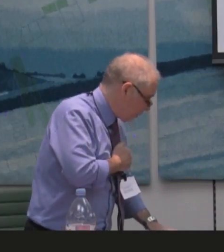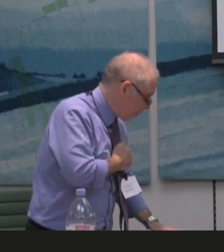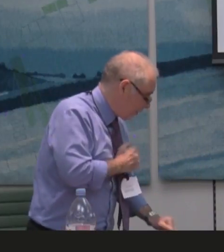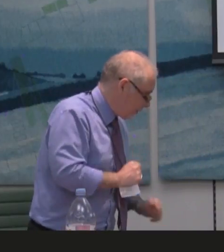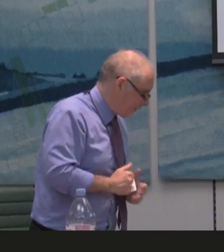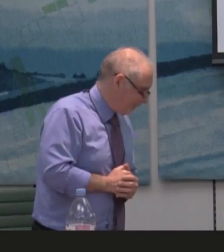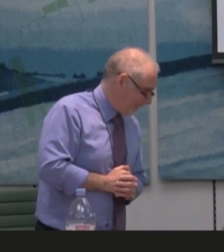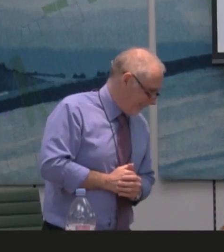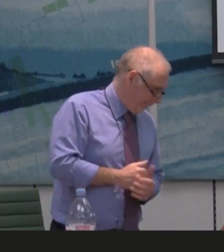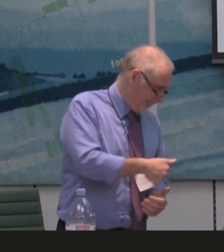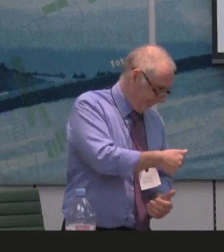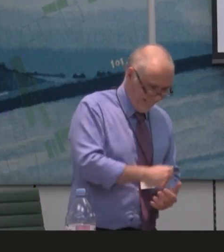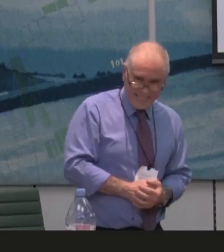I apologize.